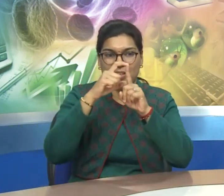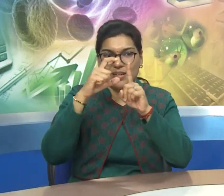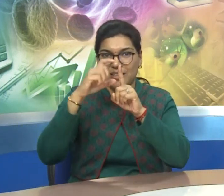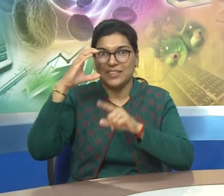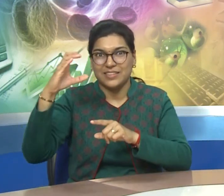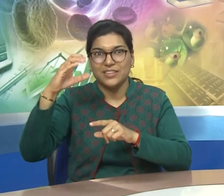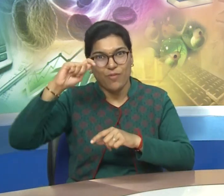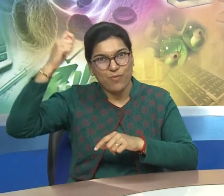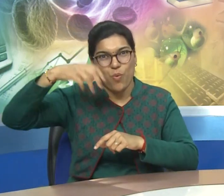and